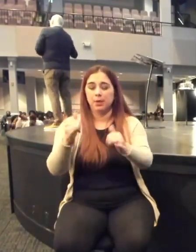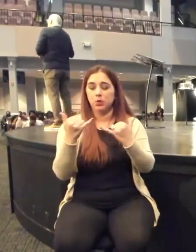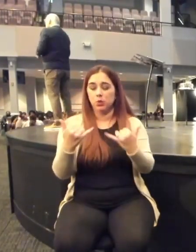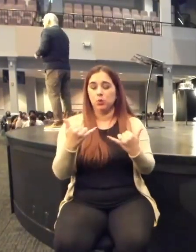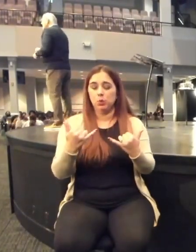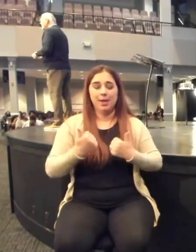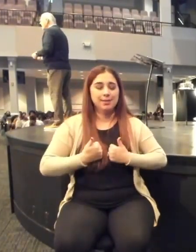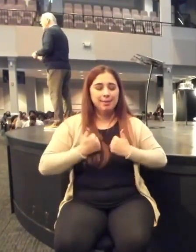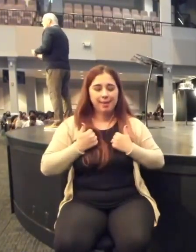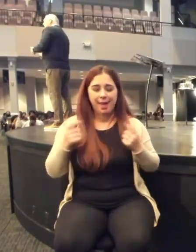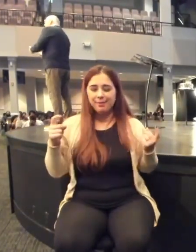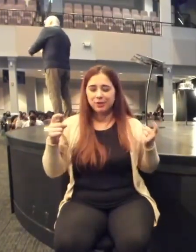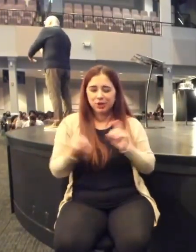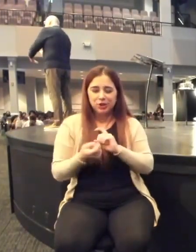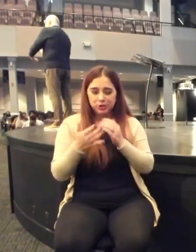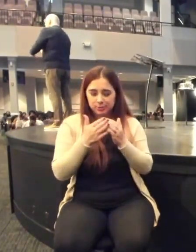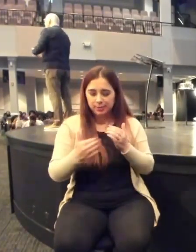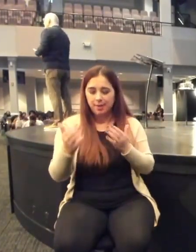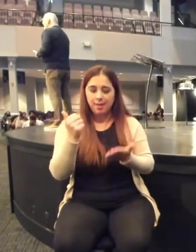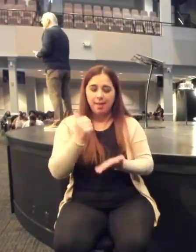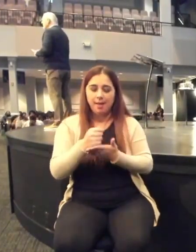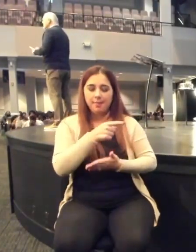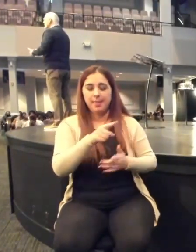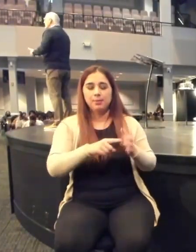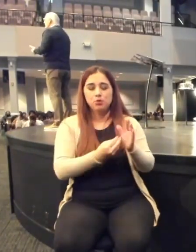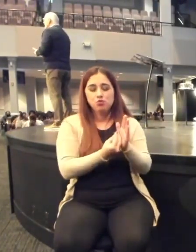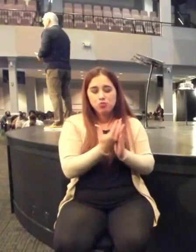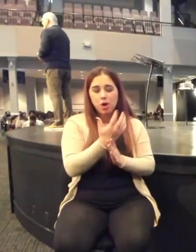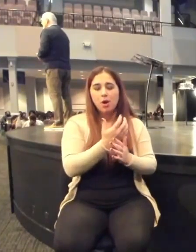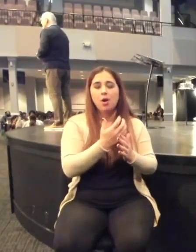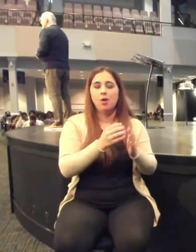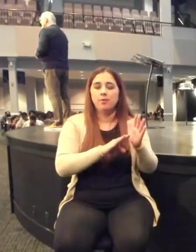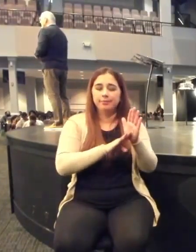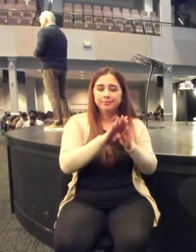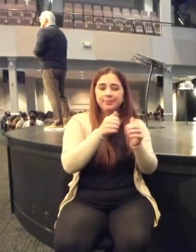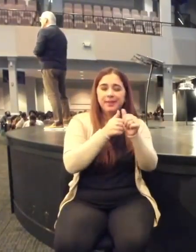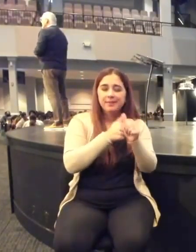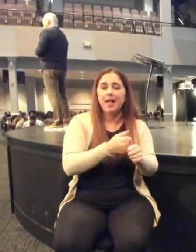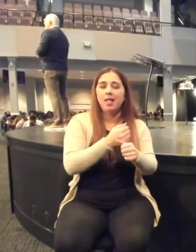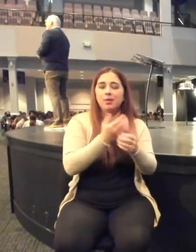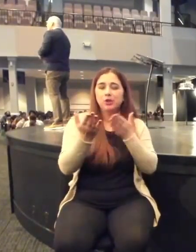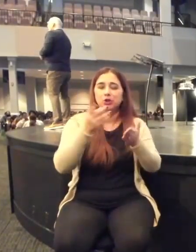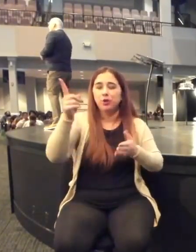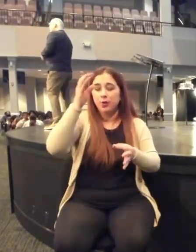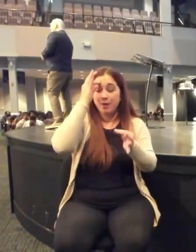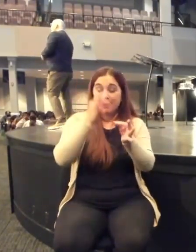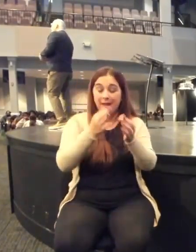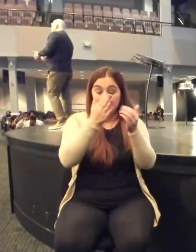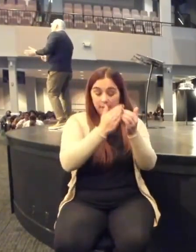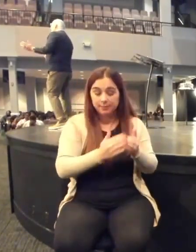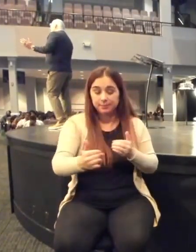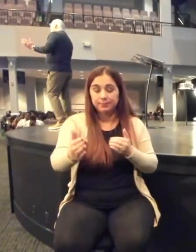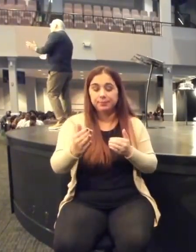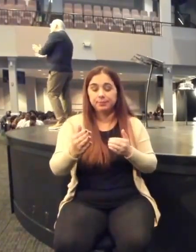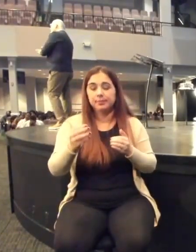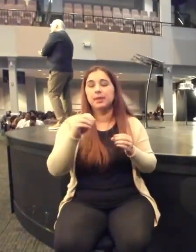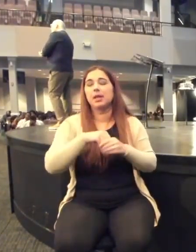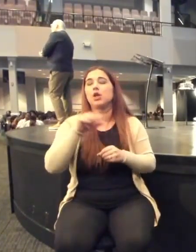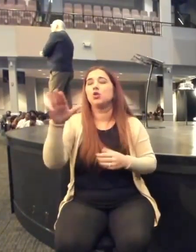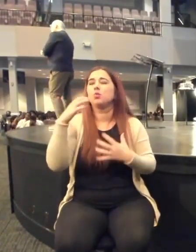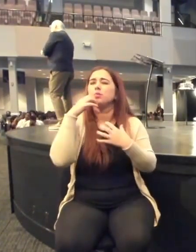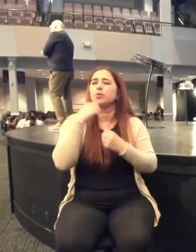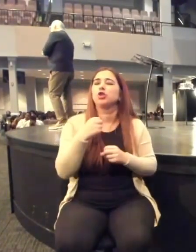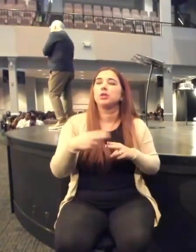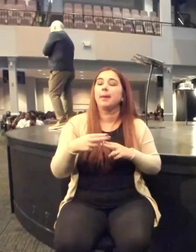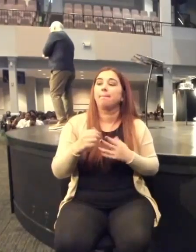been a life-changing day. Help them now to grow in you, follow you, and serve you faithfully from this day forward. We ask it again in your precious